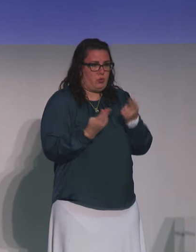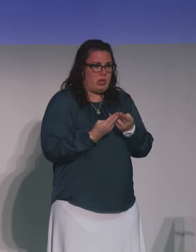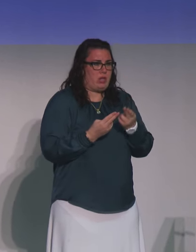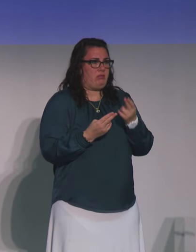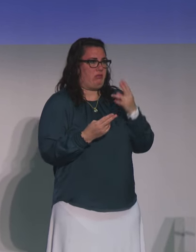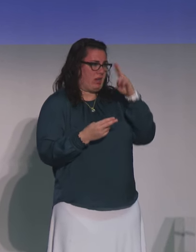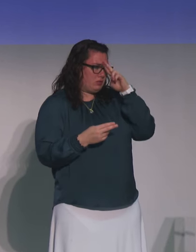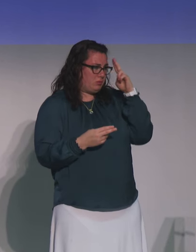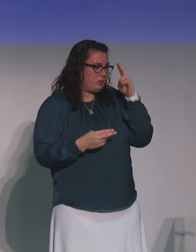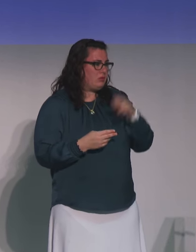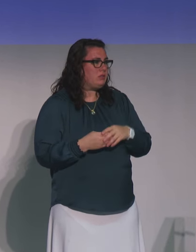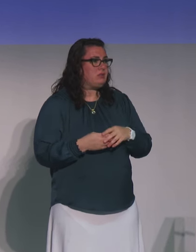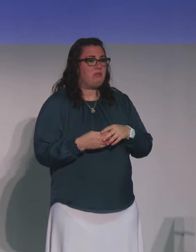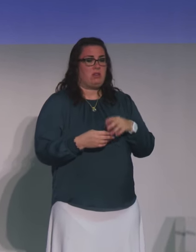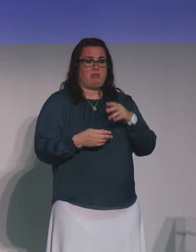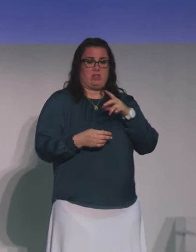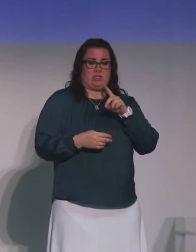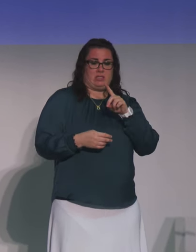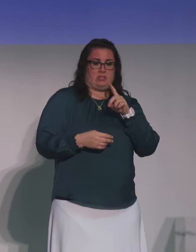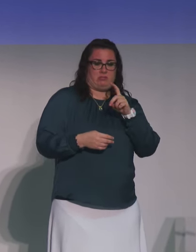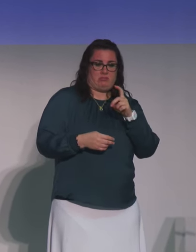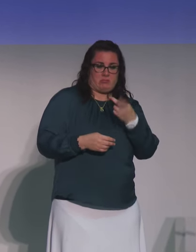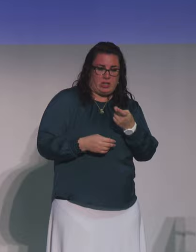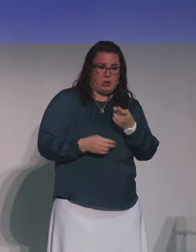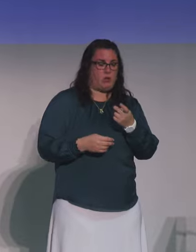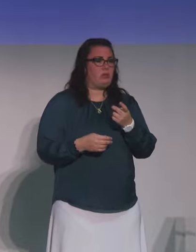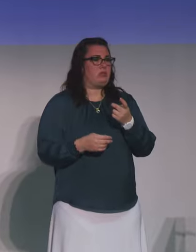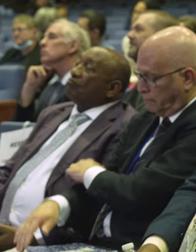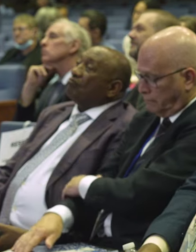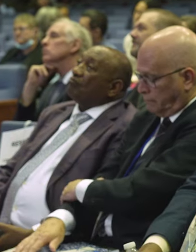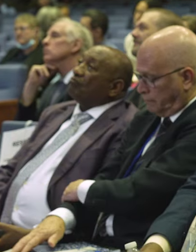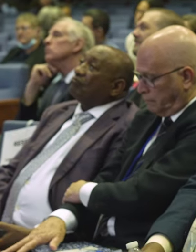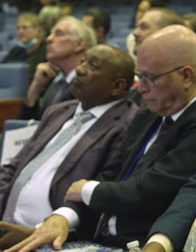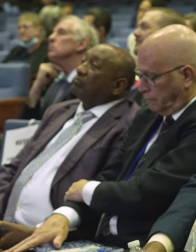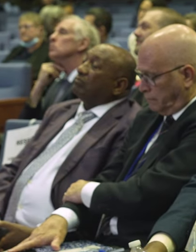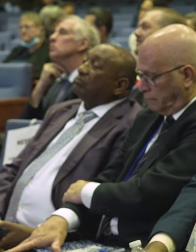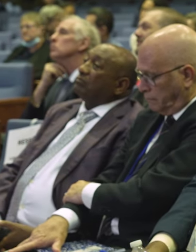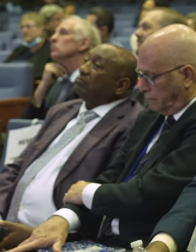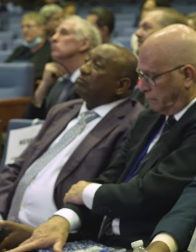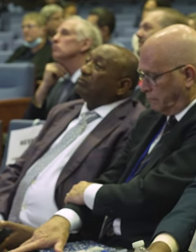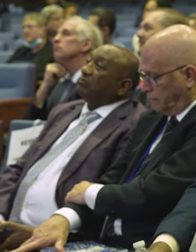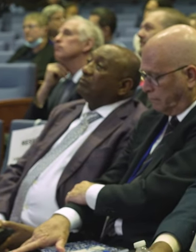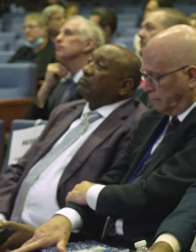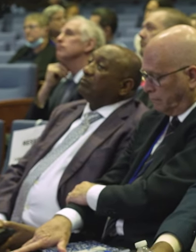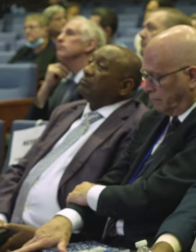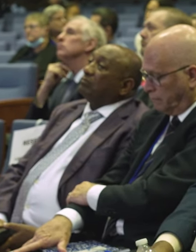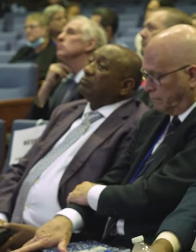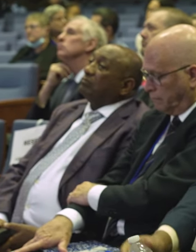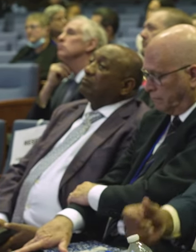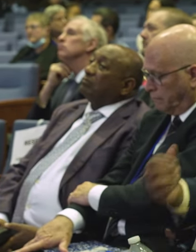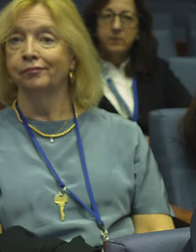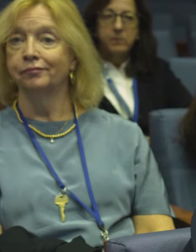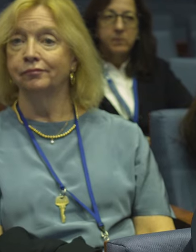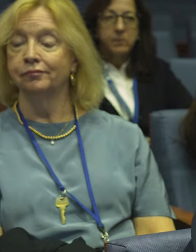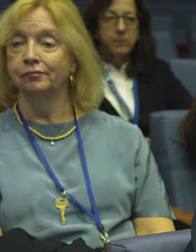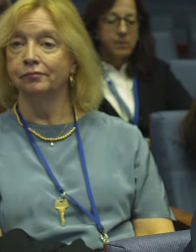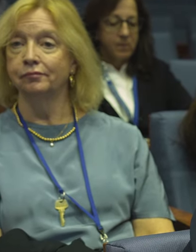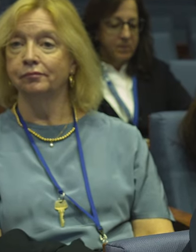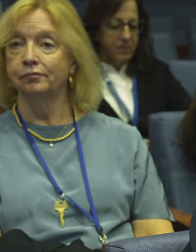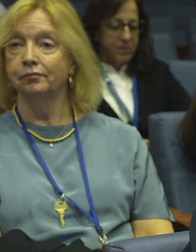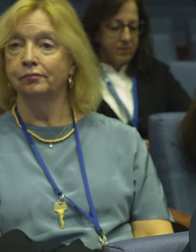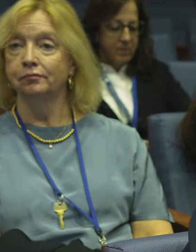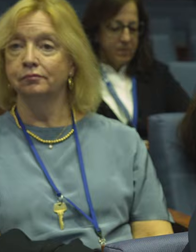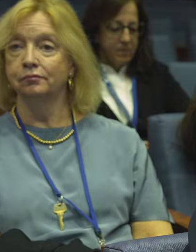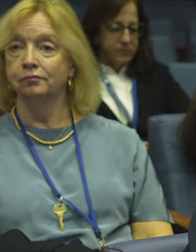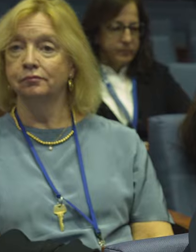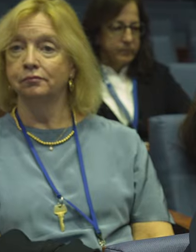I would diagnose them with a condition that was horribly advanced. I would share with them that things